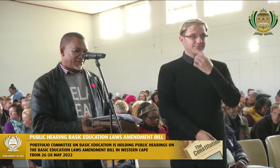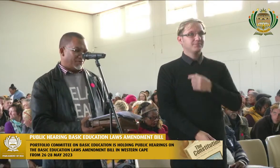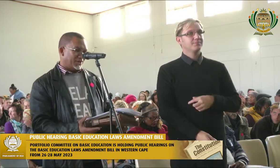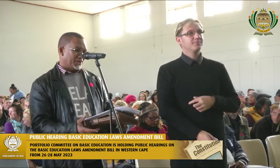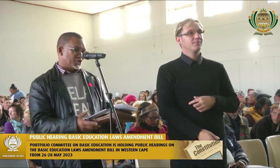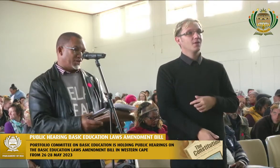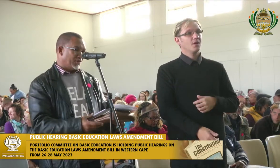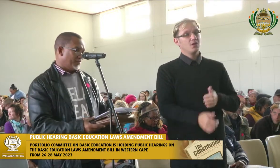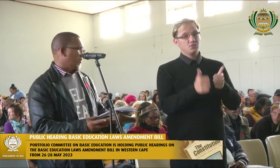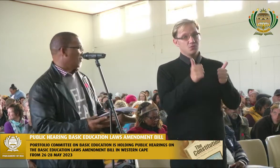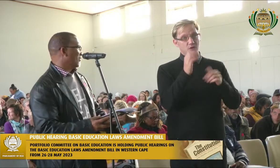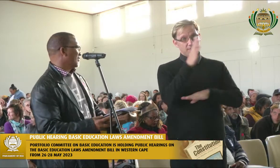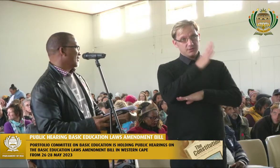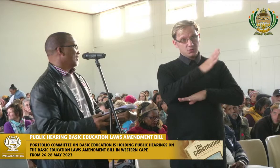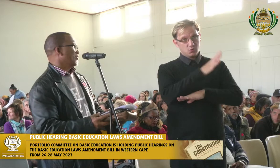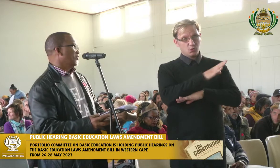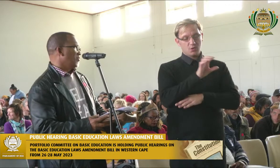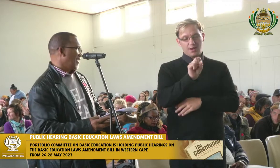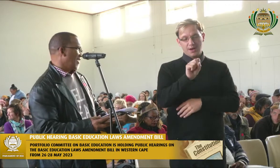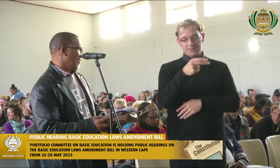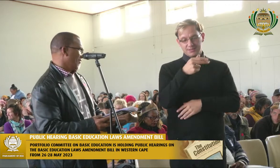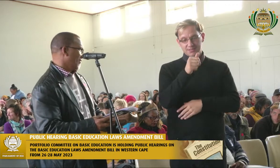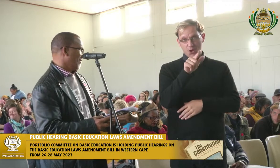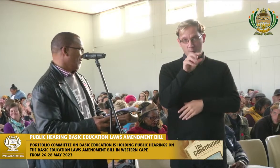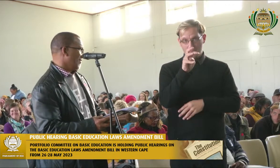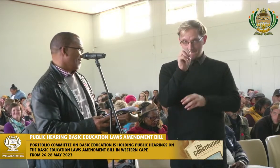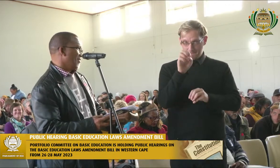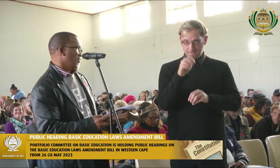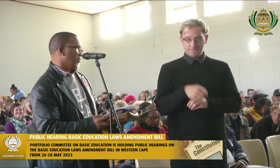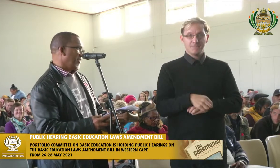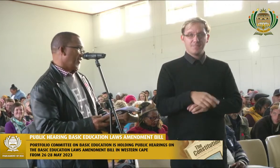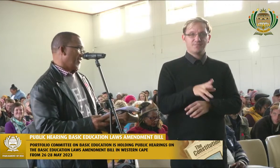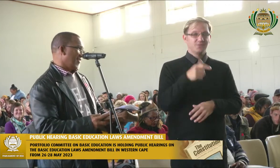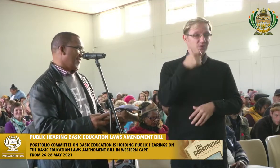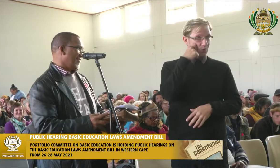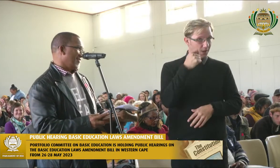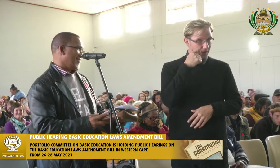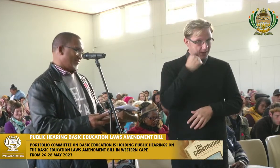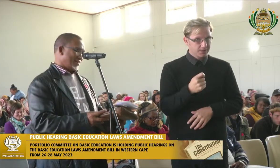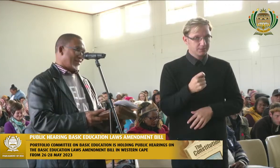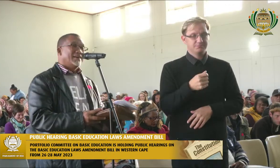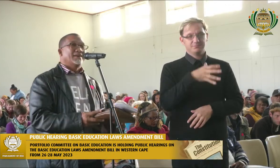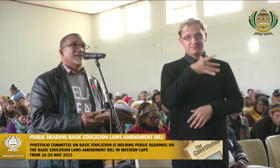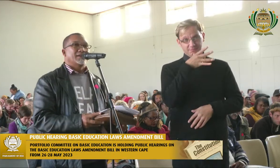Greetings everybody. Shalom. Dumelang. Goeiedag.